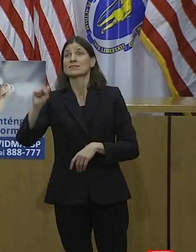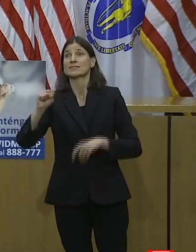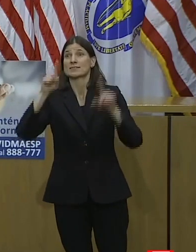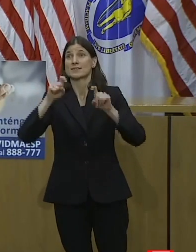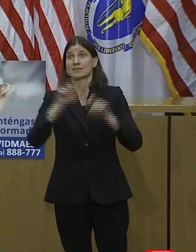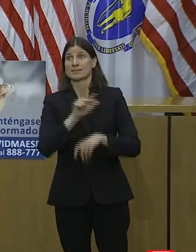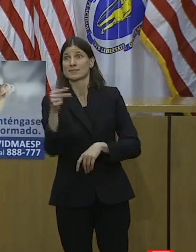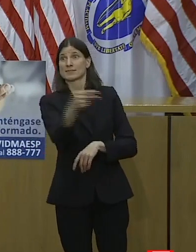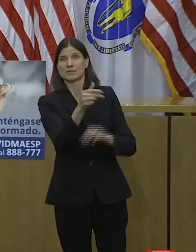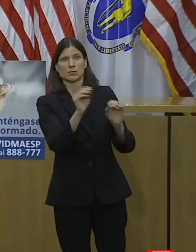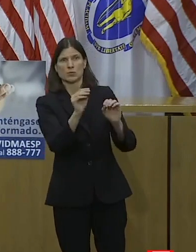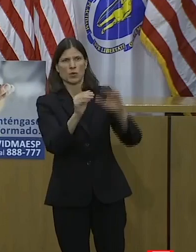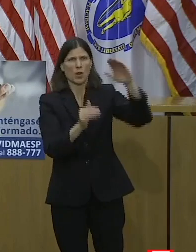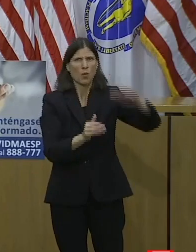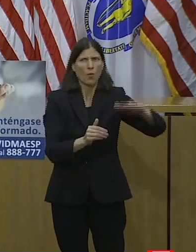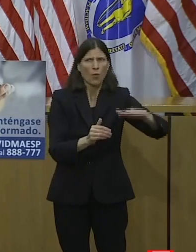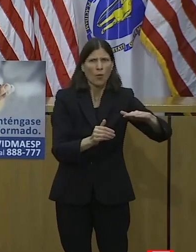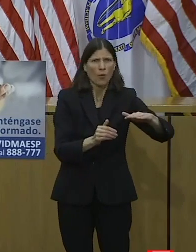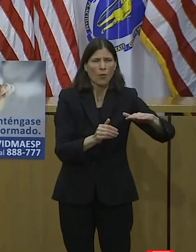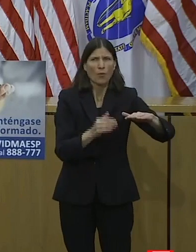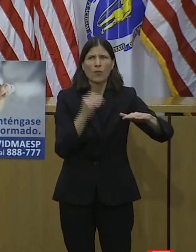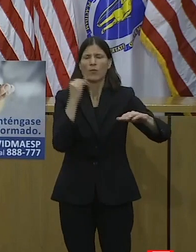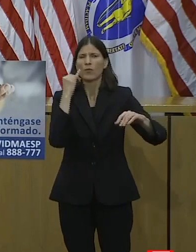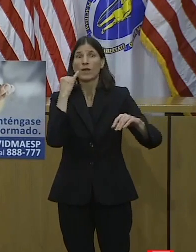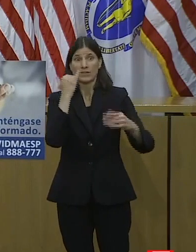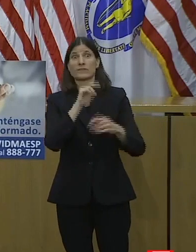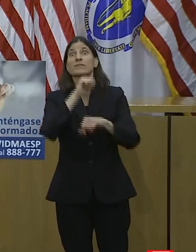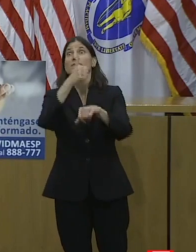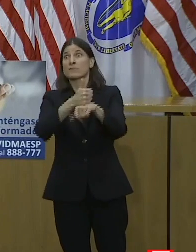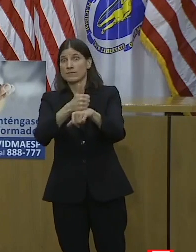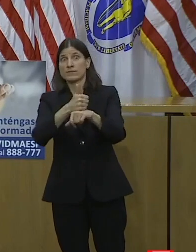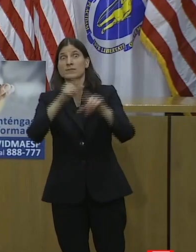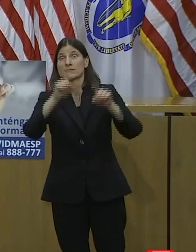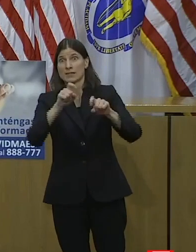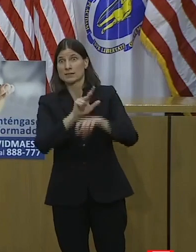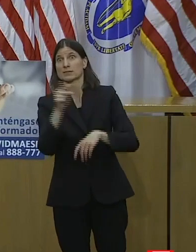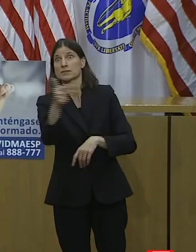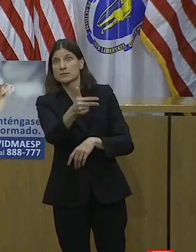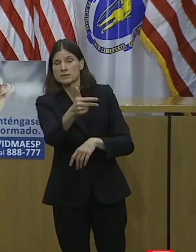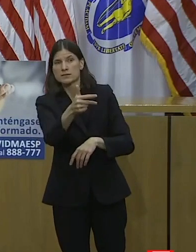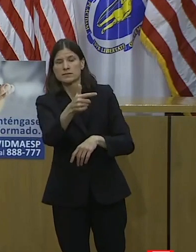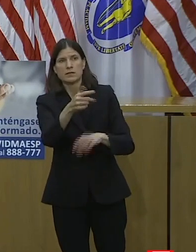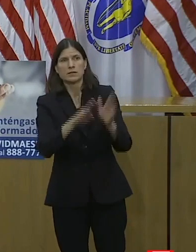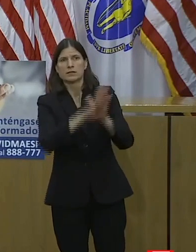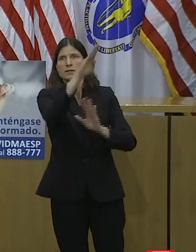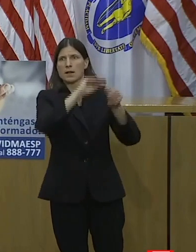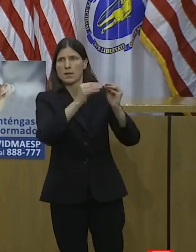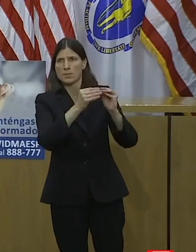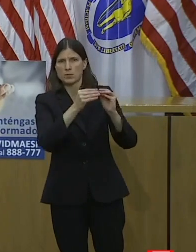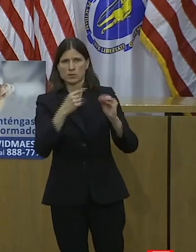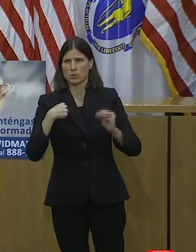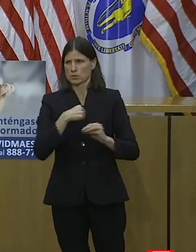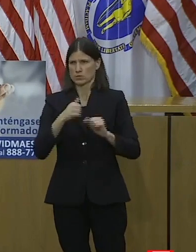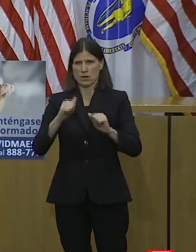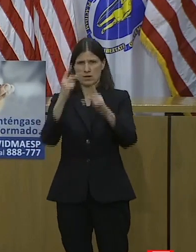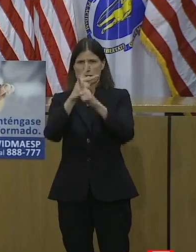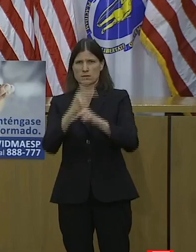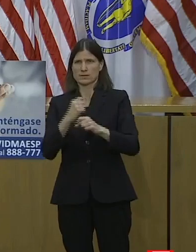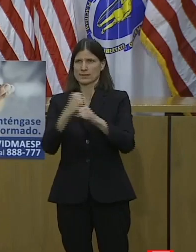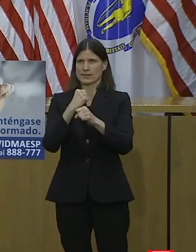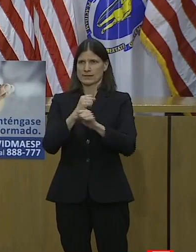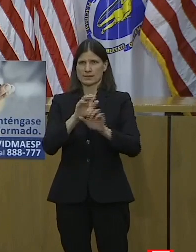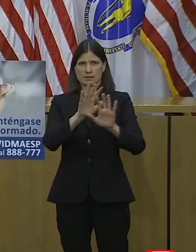have particularly on-site testing capability, right, and all of a sudden you saw a number of positive cases,